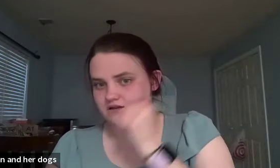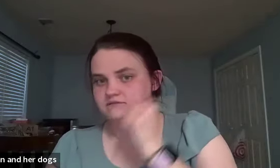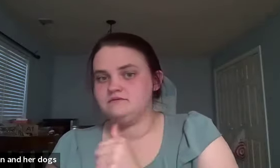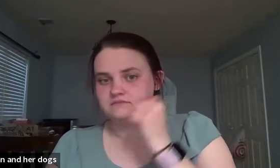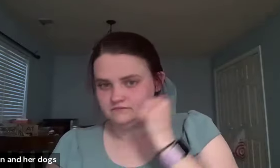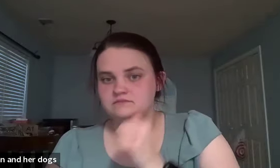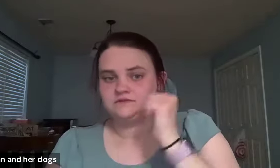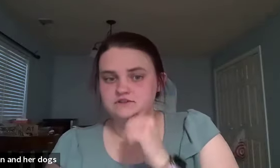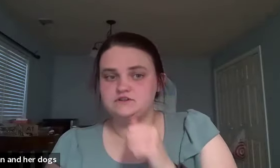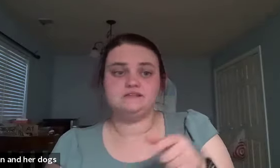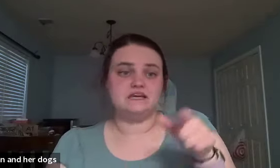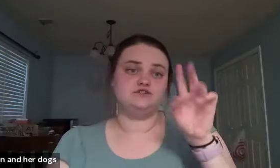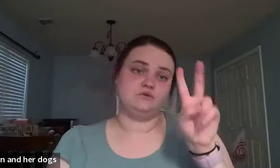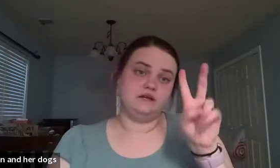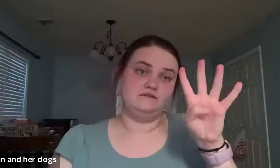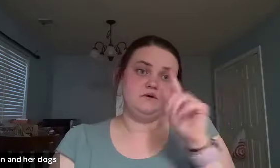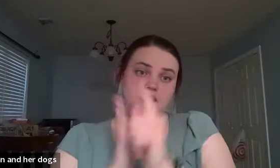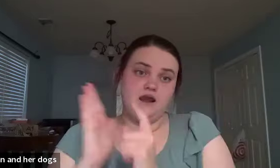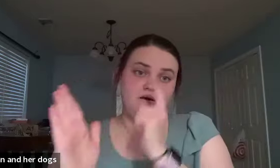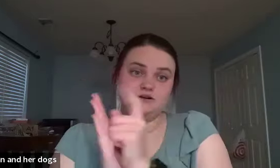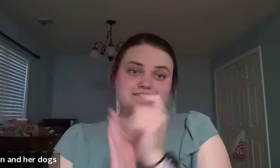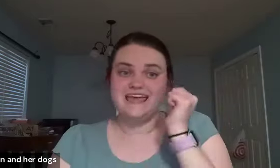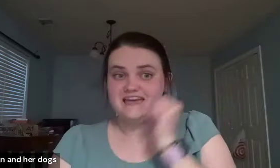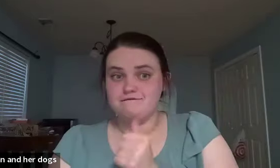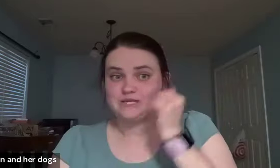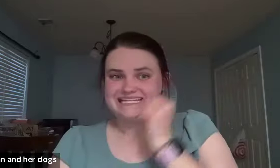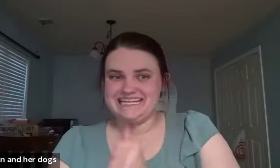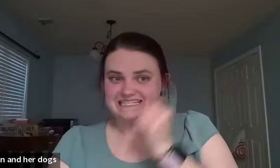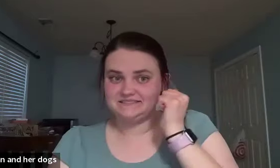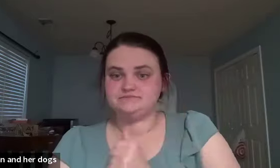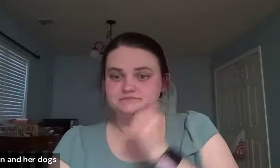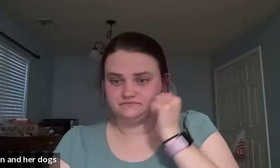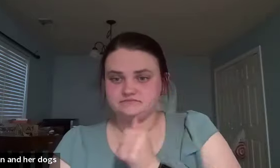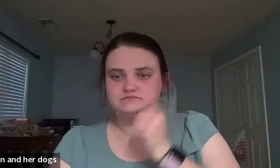day. So I would say 24 hours every day.